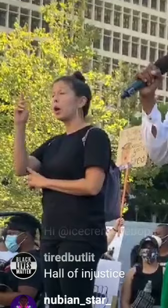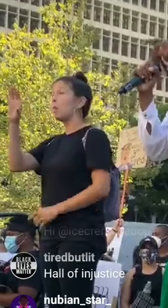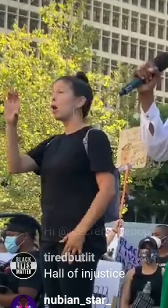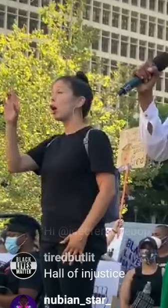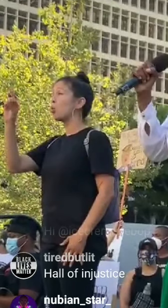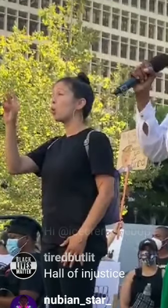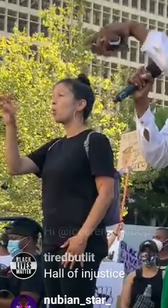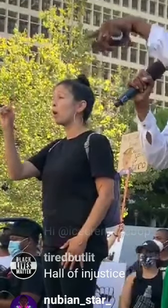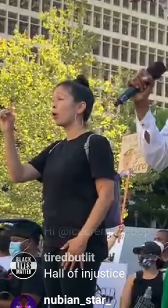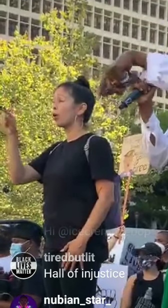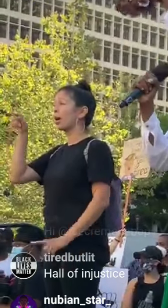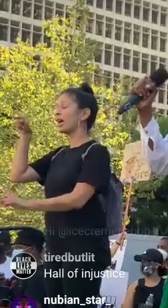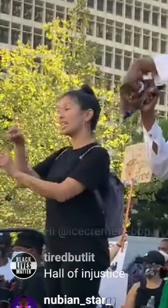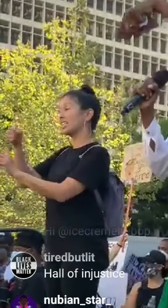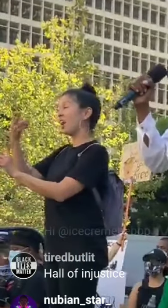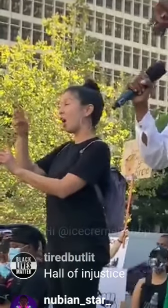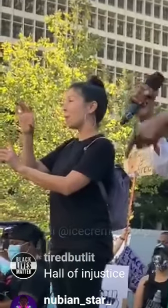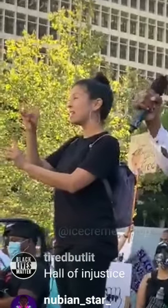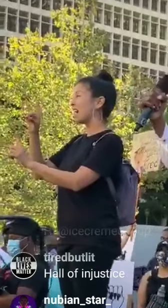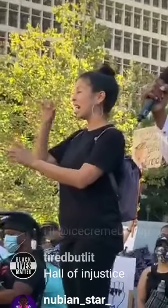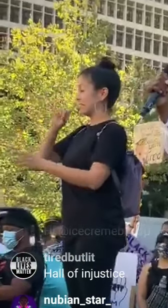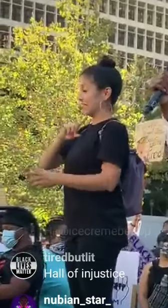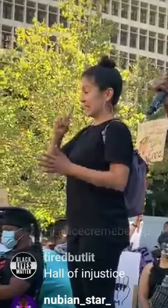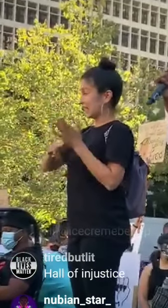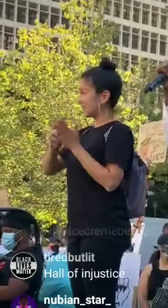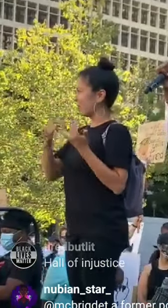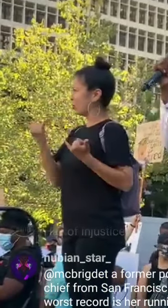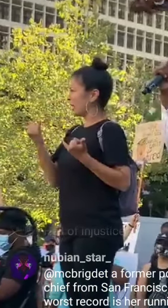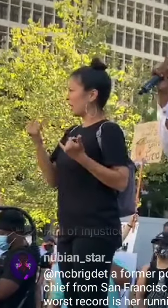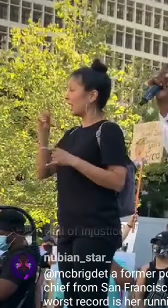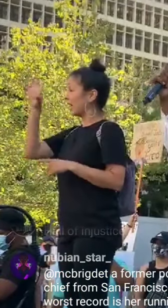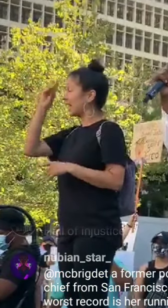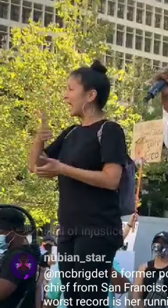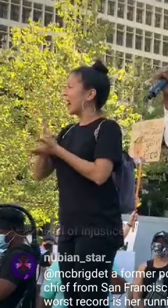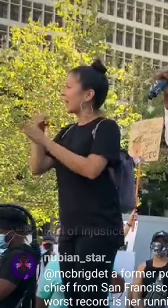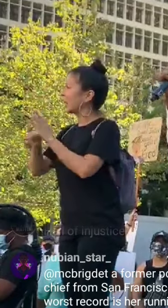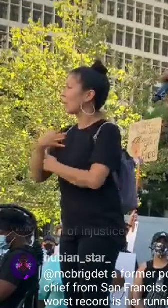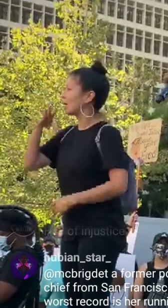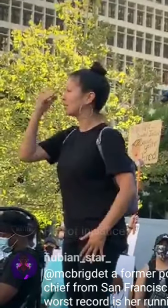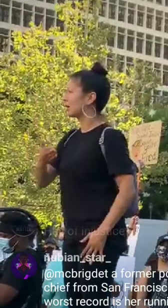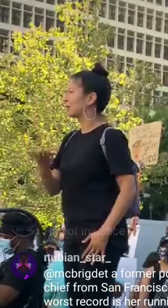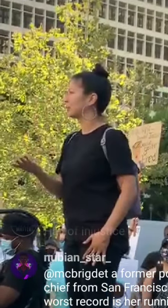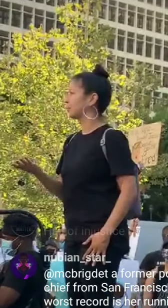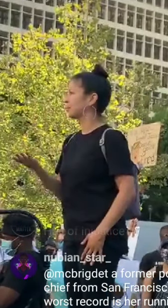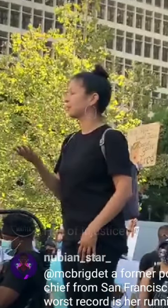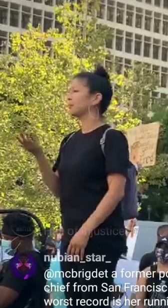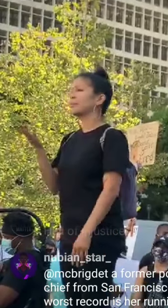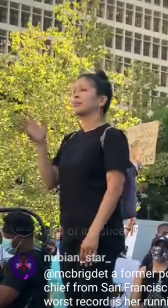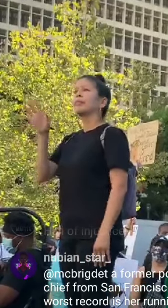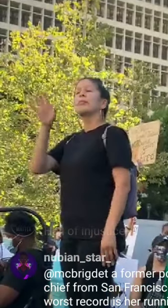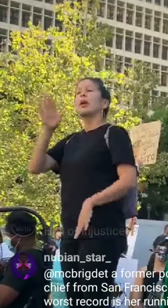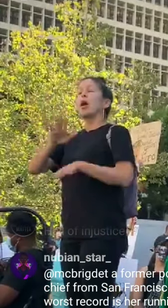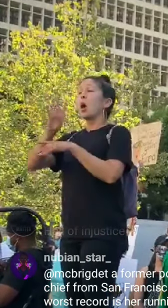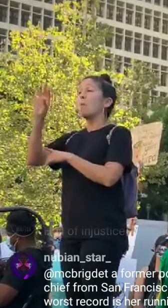Romero, which he's a homicide detective today. And he helped kill my son. On March